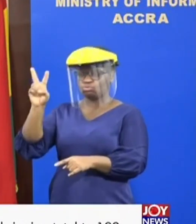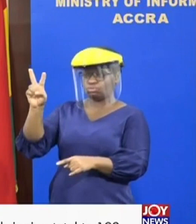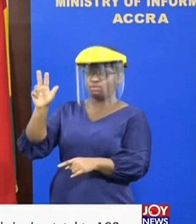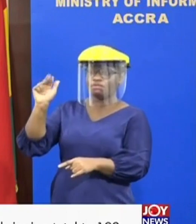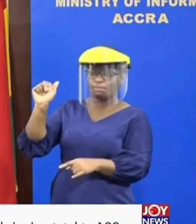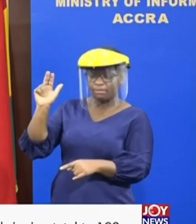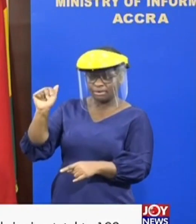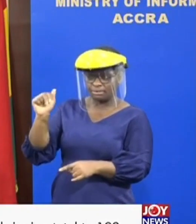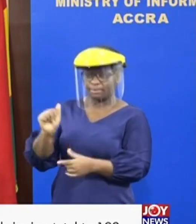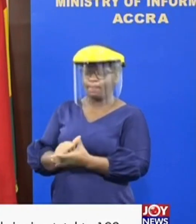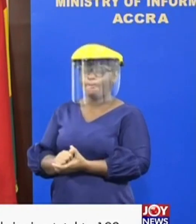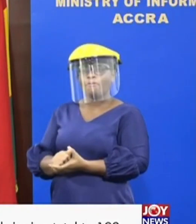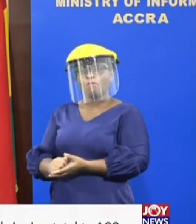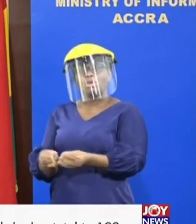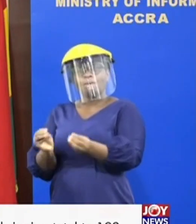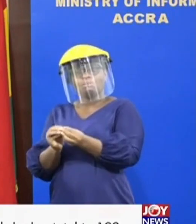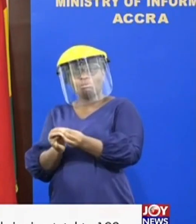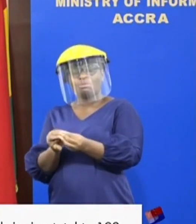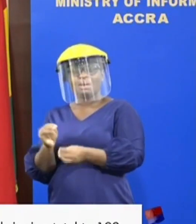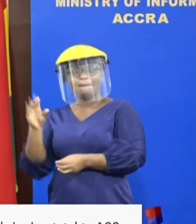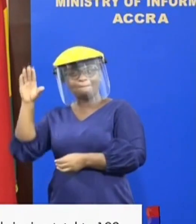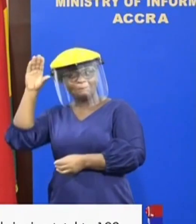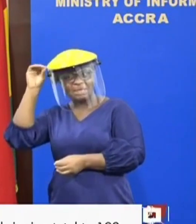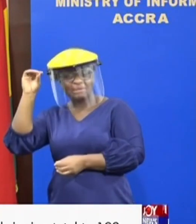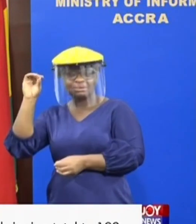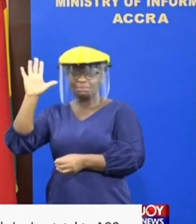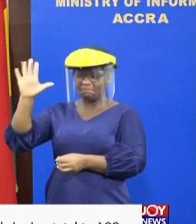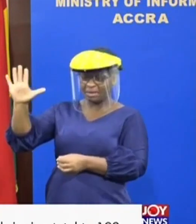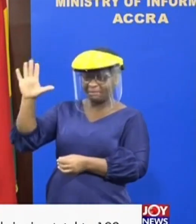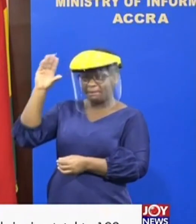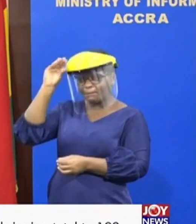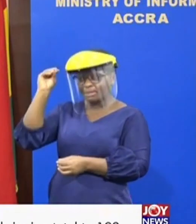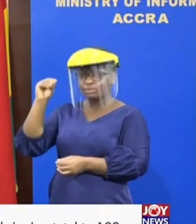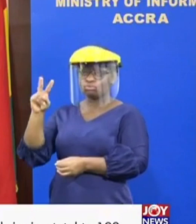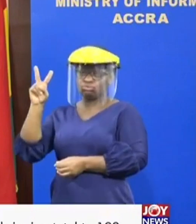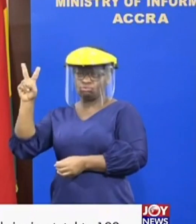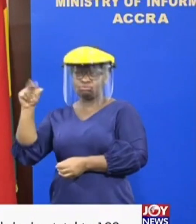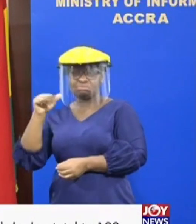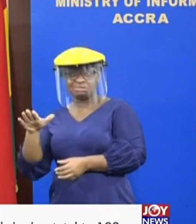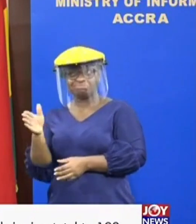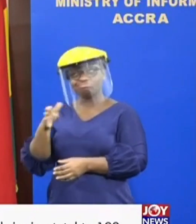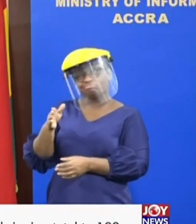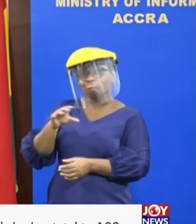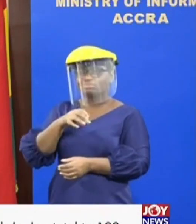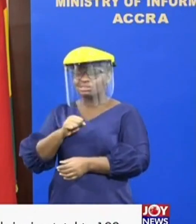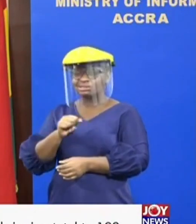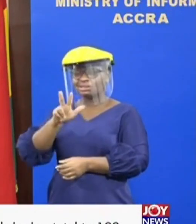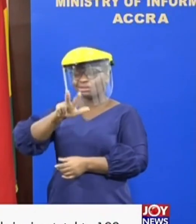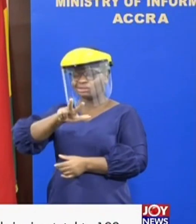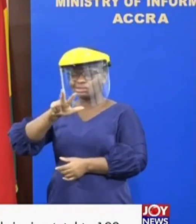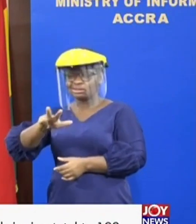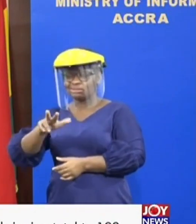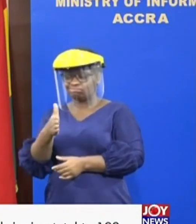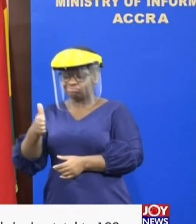Accra. Majority of them were males, 5 males, 2 females, aged between 33 to